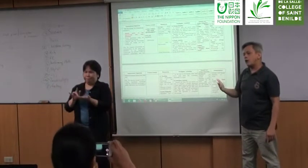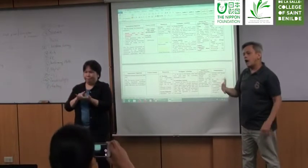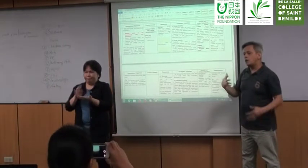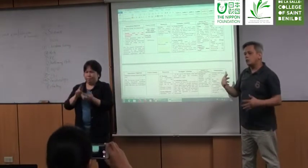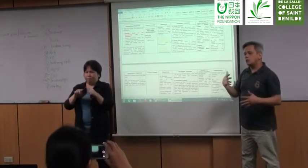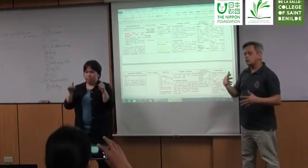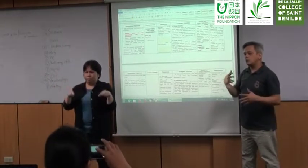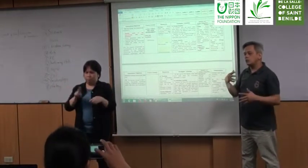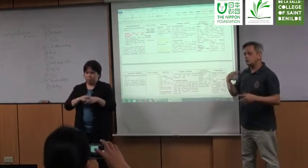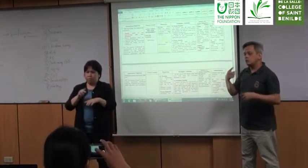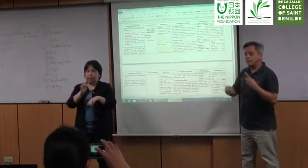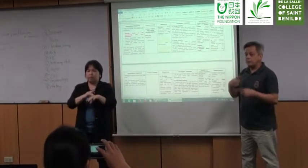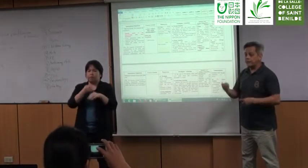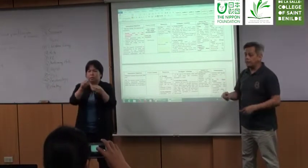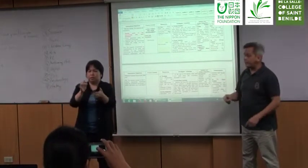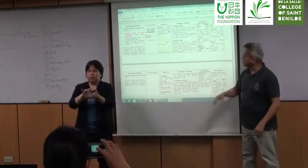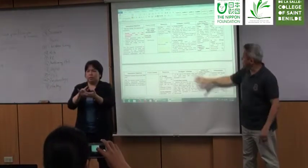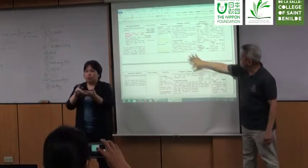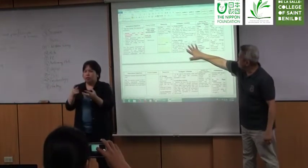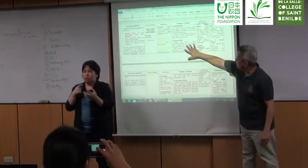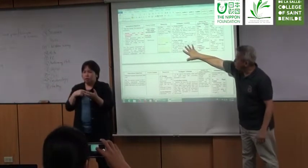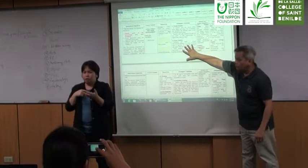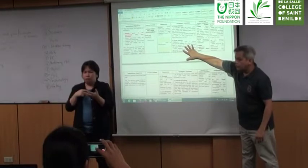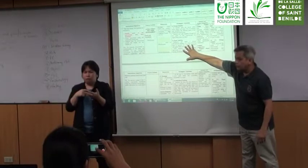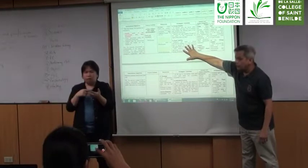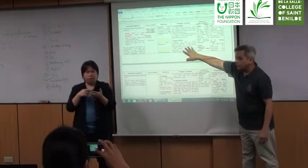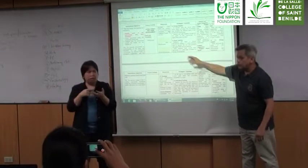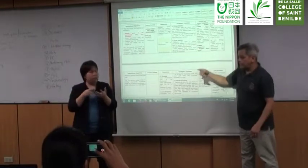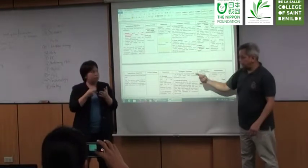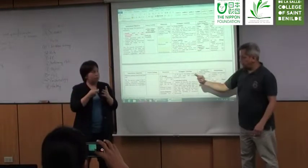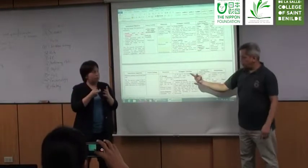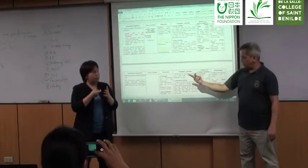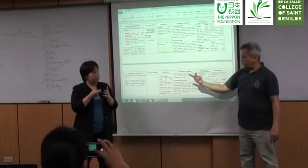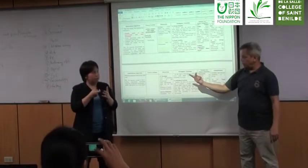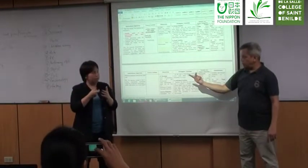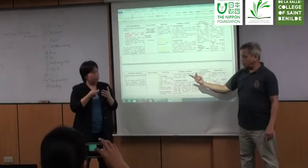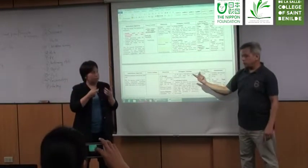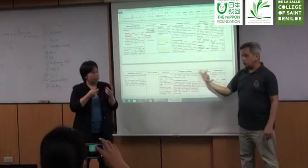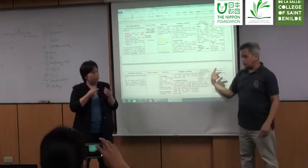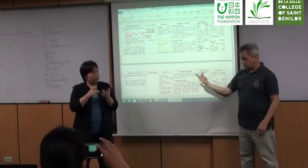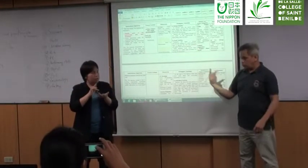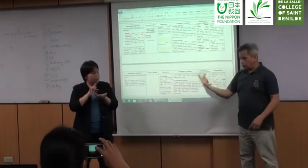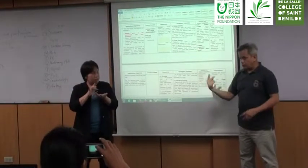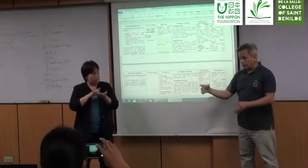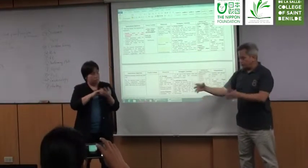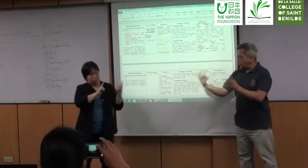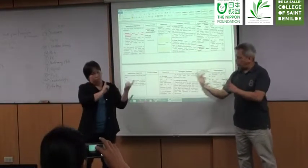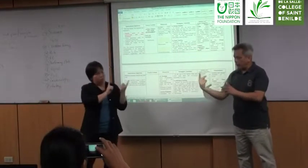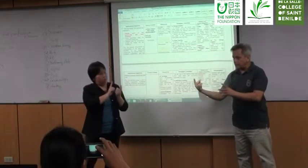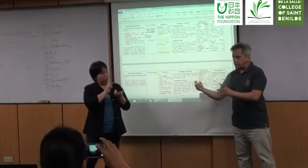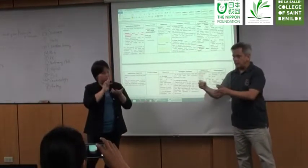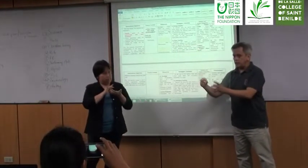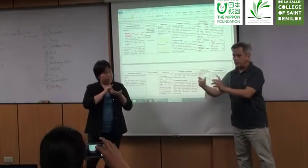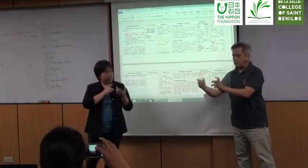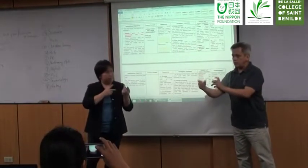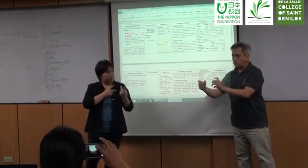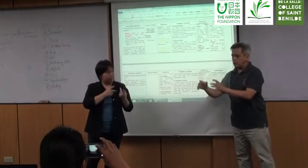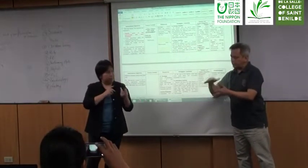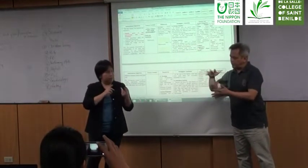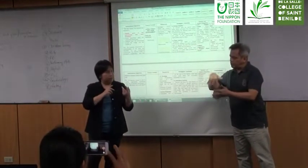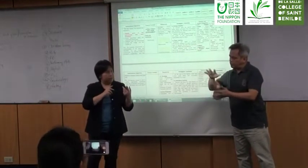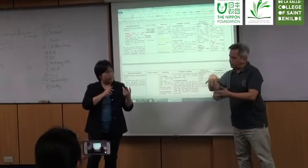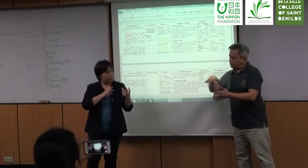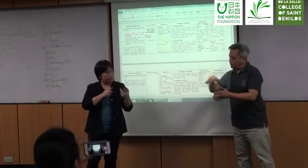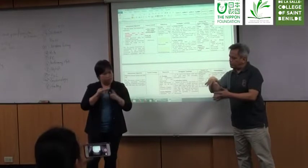computer how to manipulate the microscope. So then, we are now two of them, two of us, and then